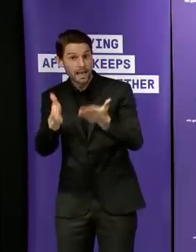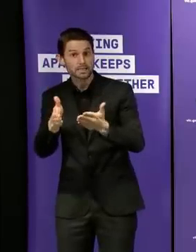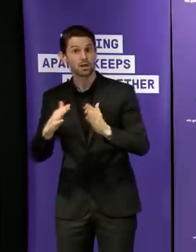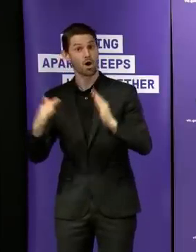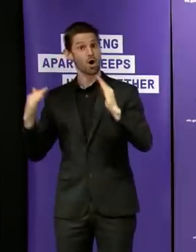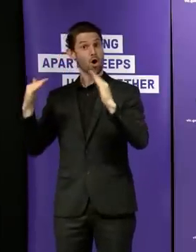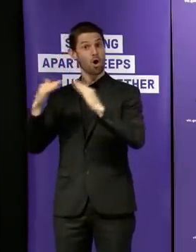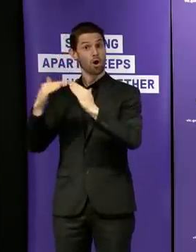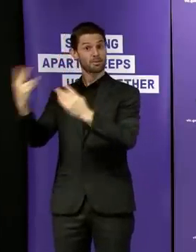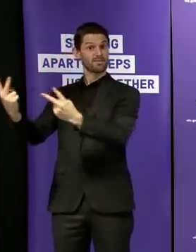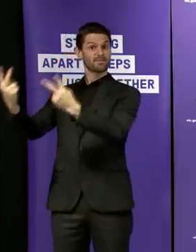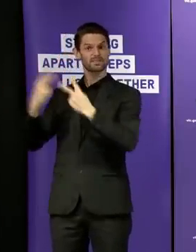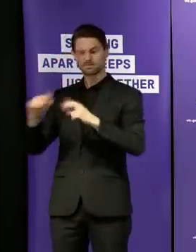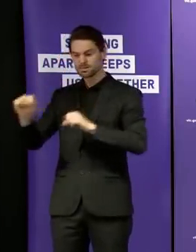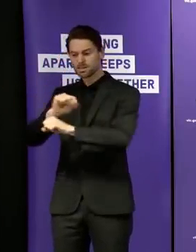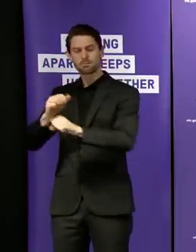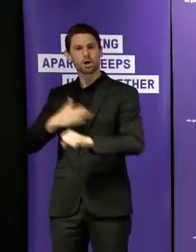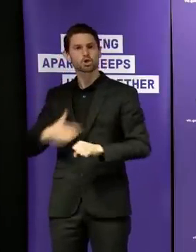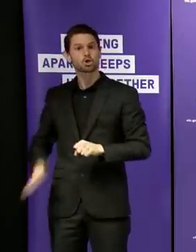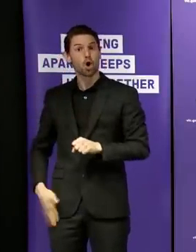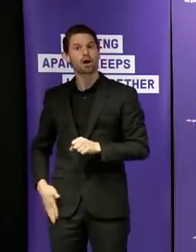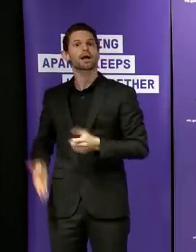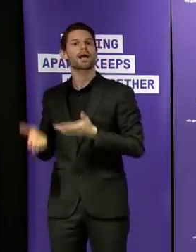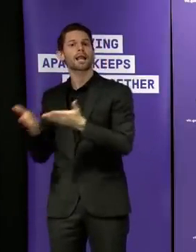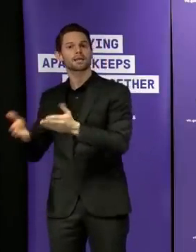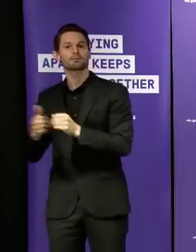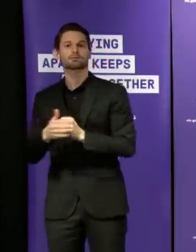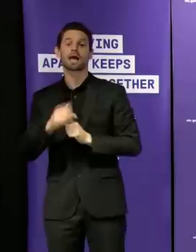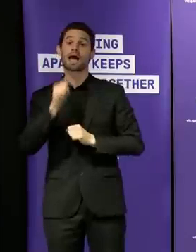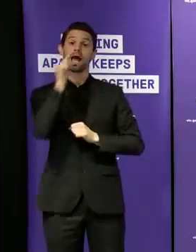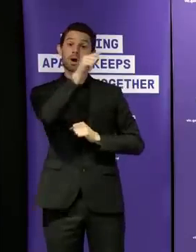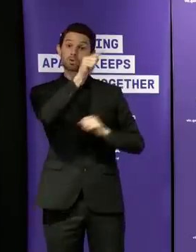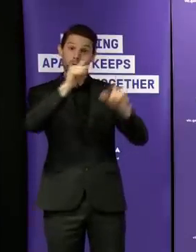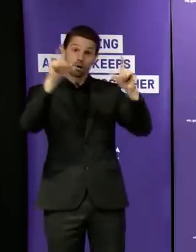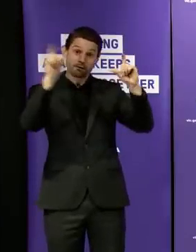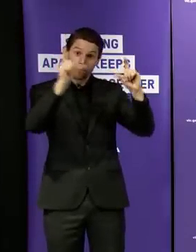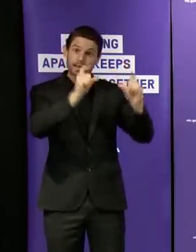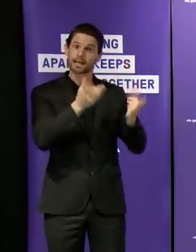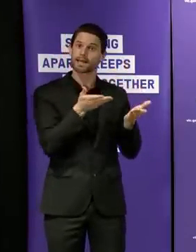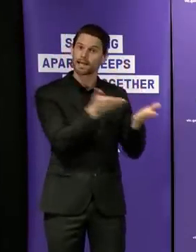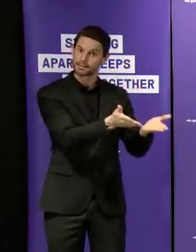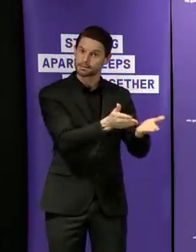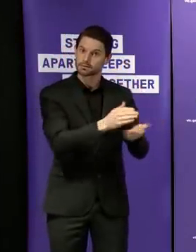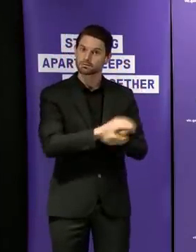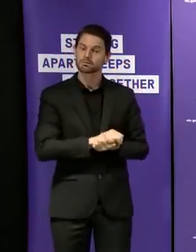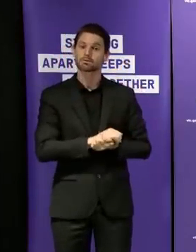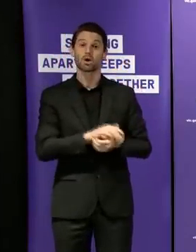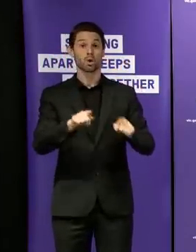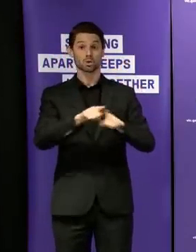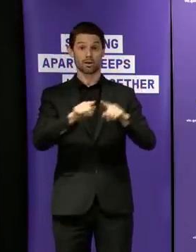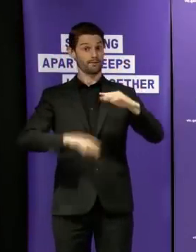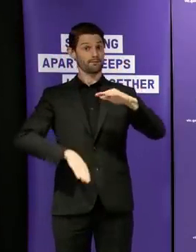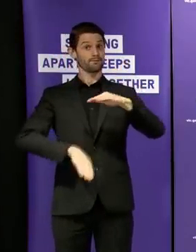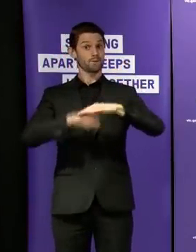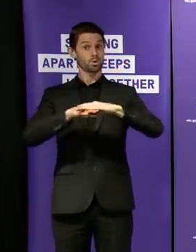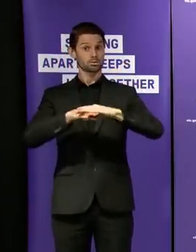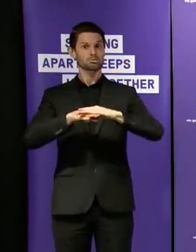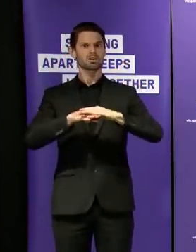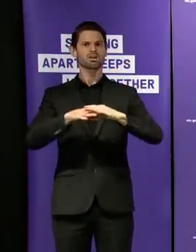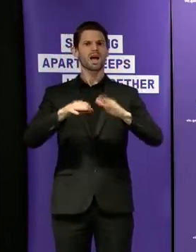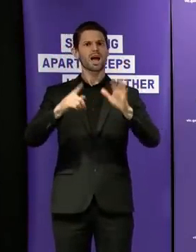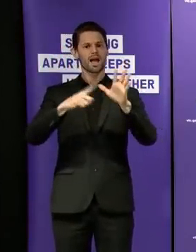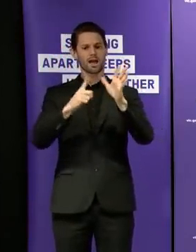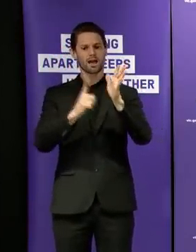pet grooming will be allowed. Outdoor photography will be allowed, and there will be a full return of allied